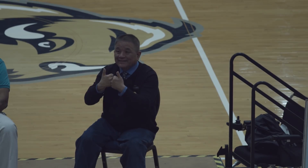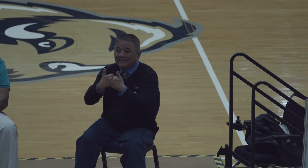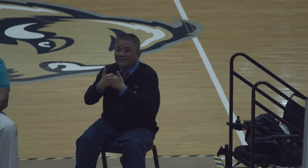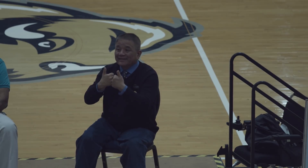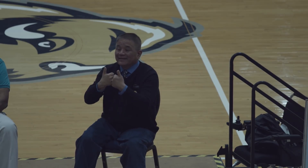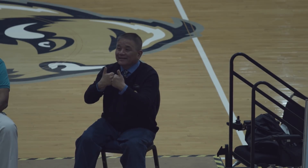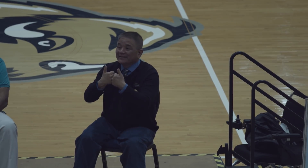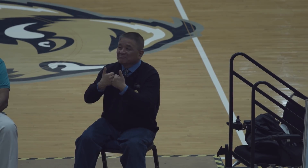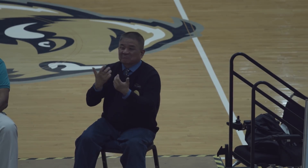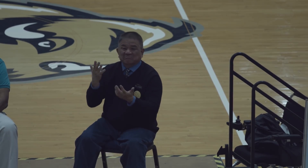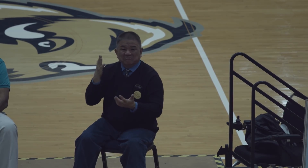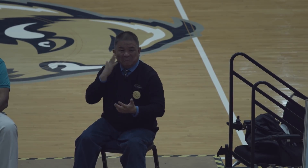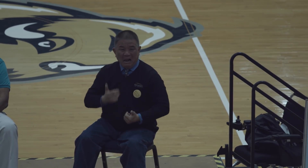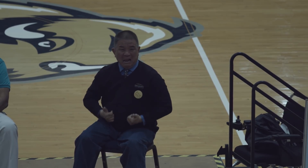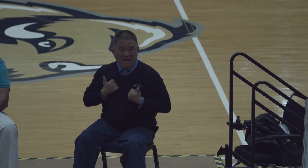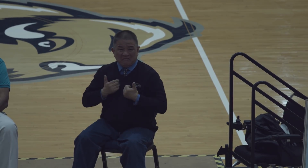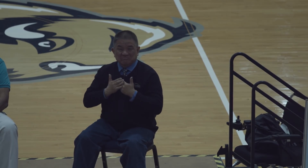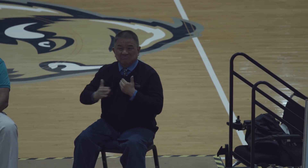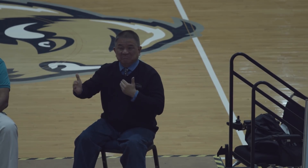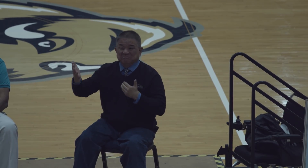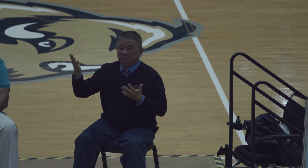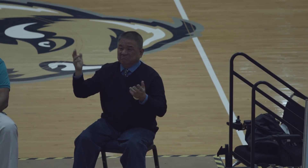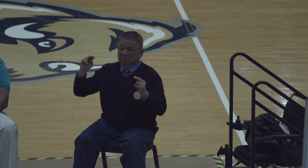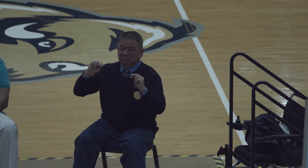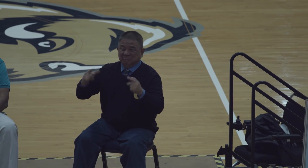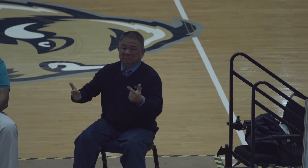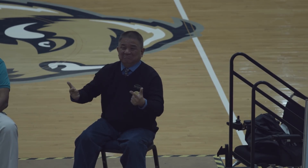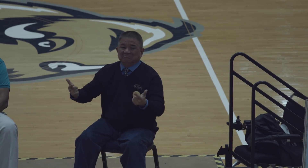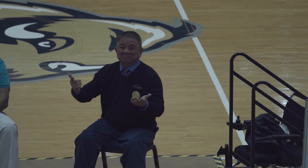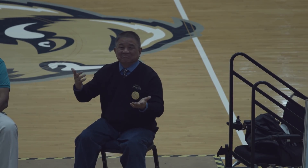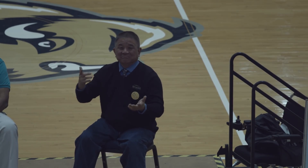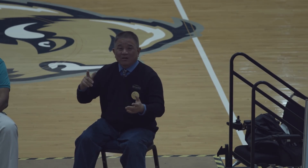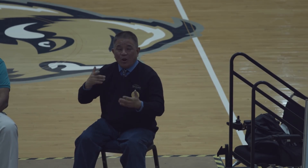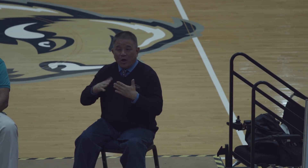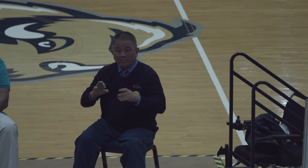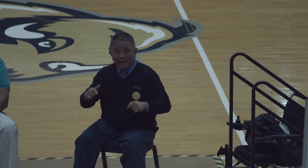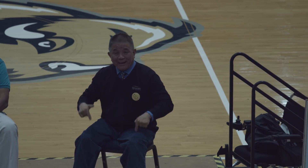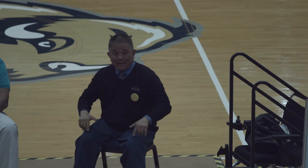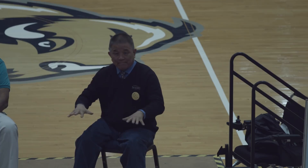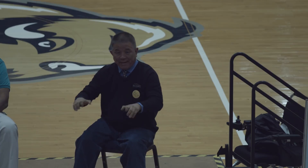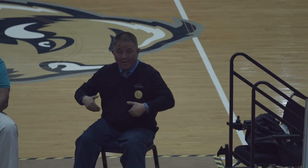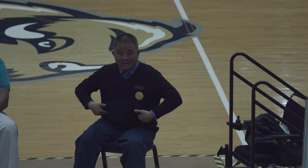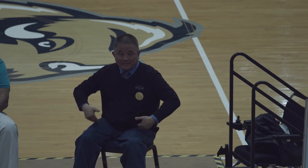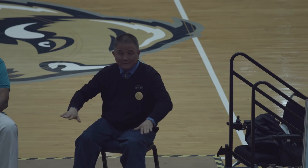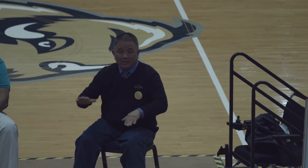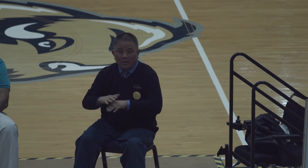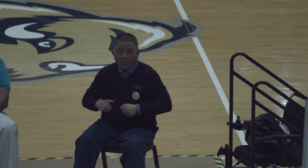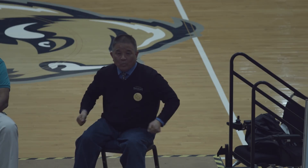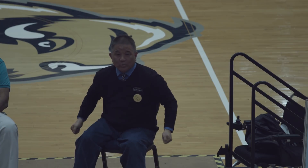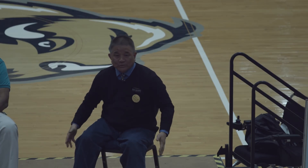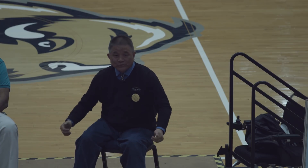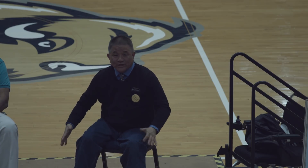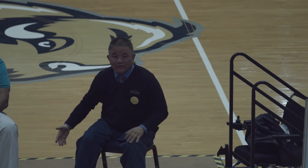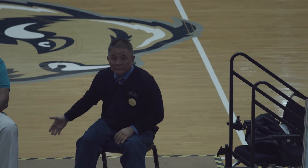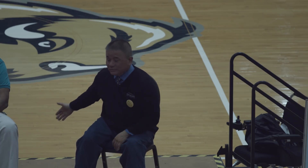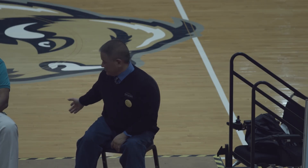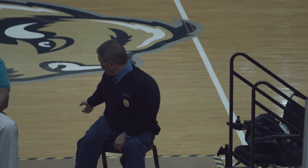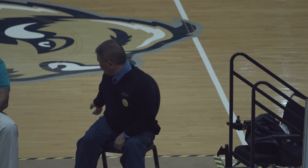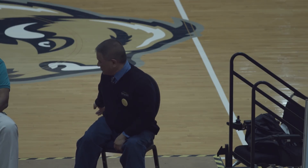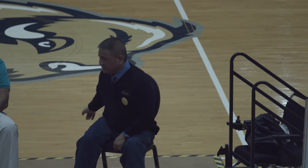had my accident just after, and I imagined there was no life for me anymore. I was paralyzed,